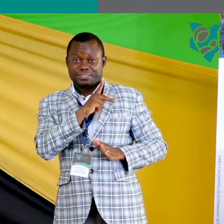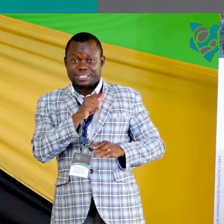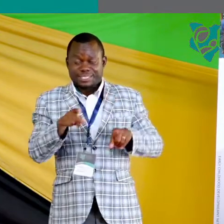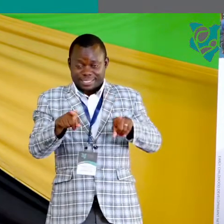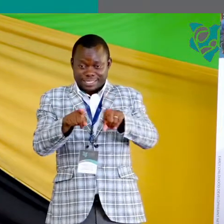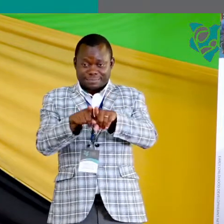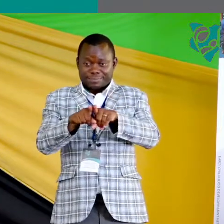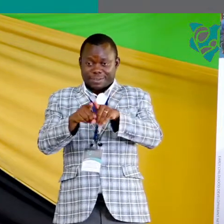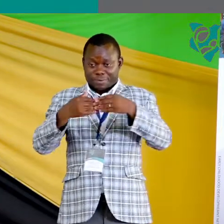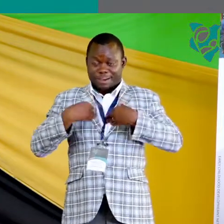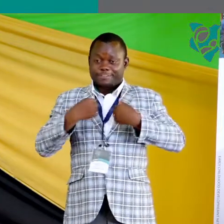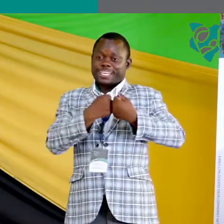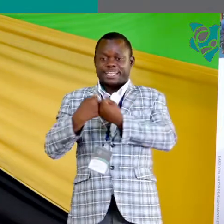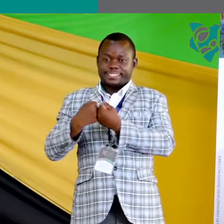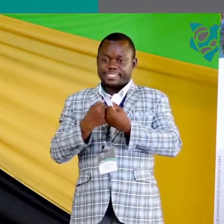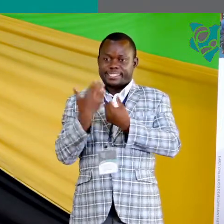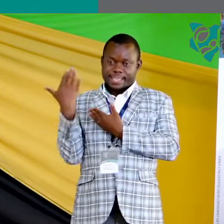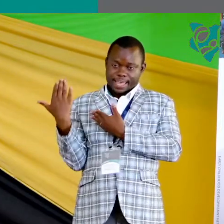that there are challenges.